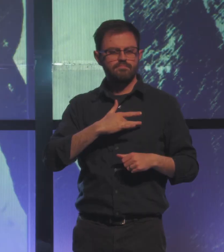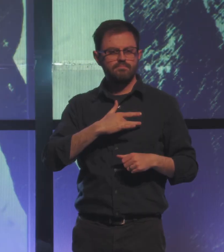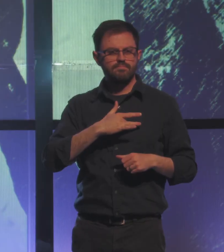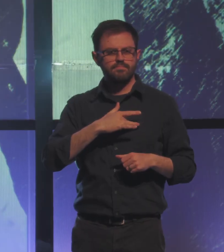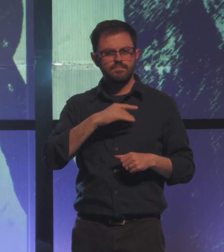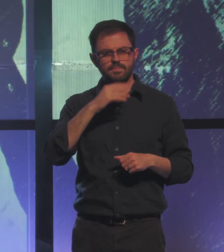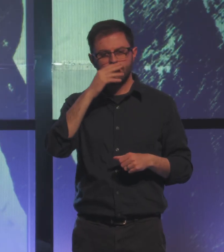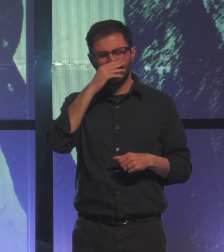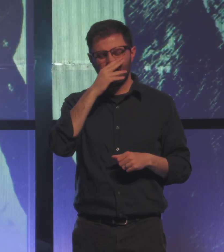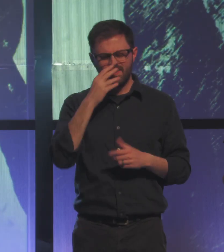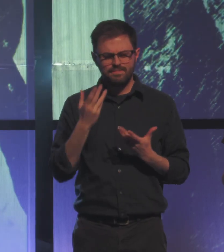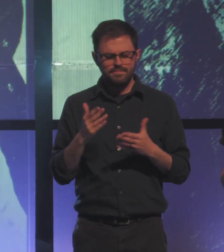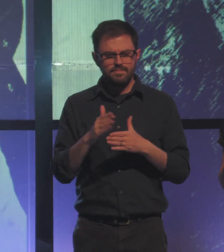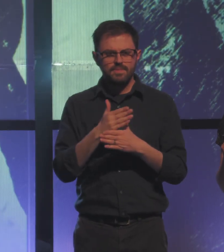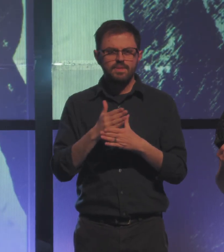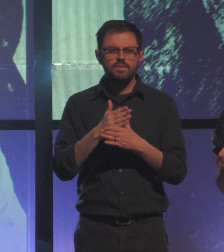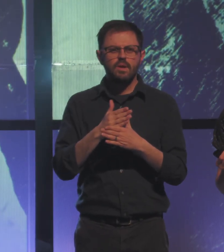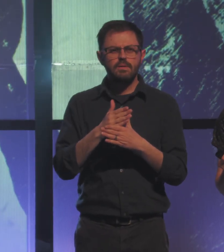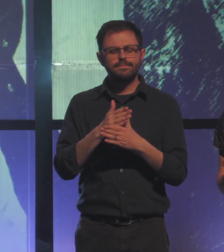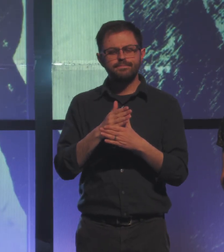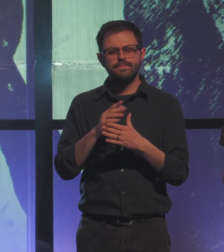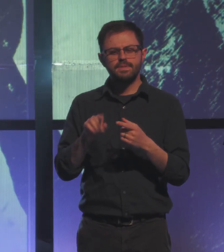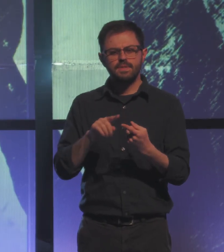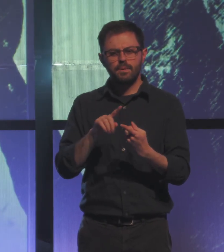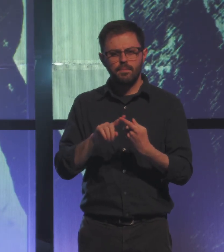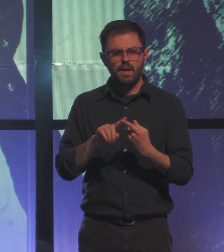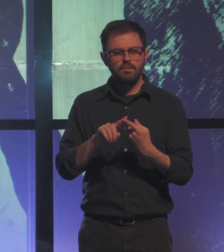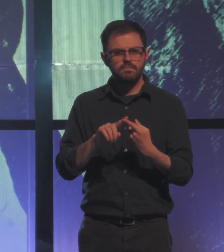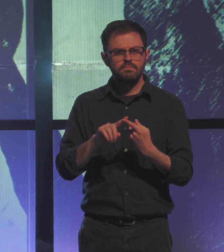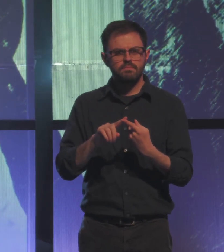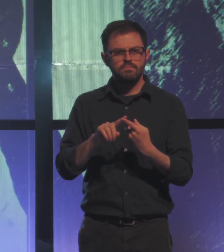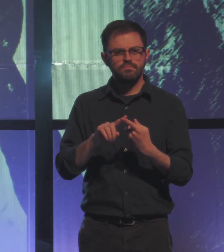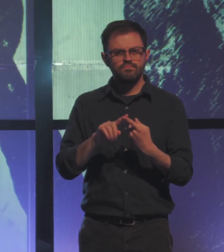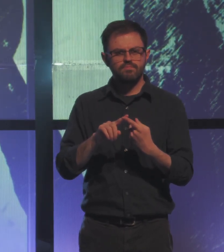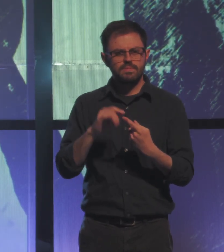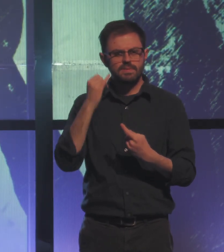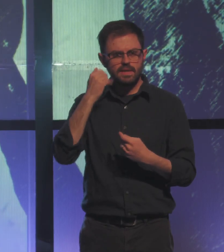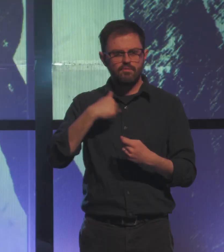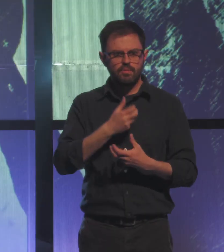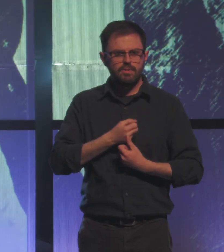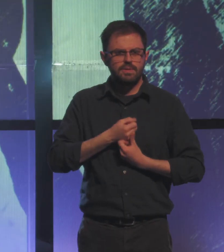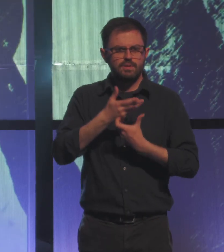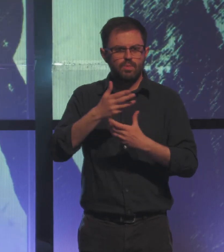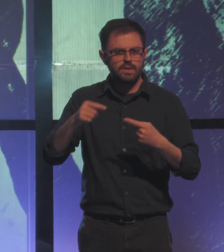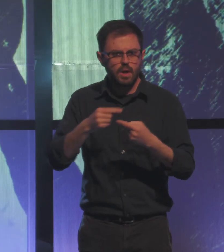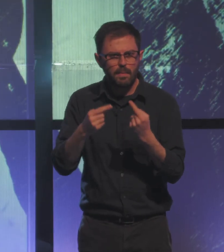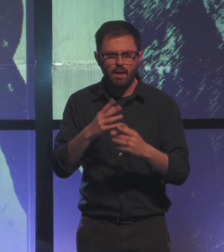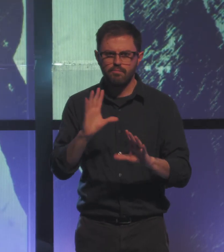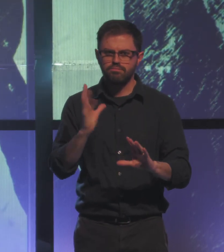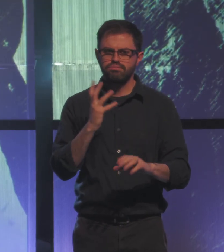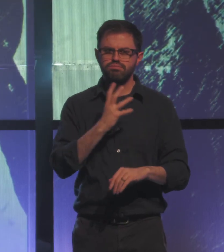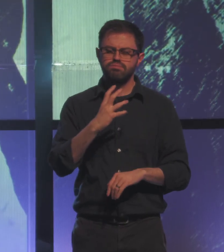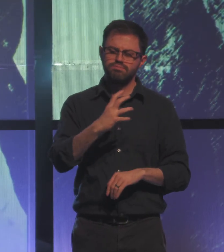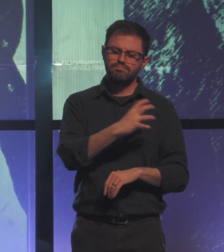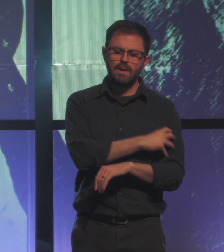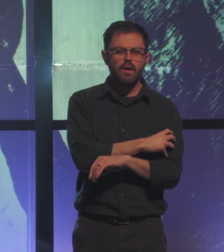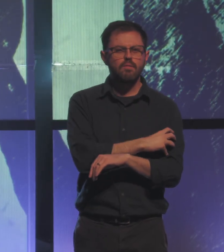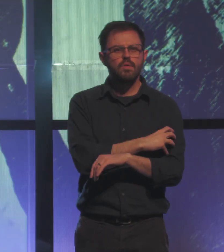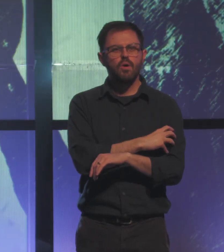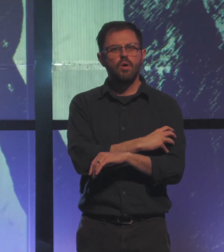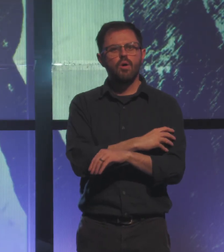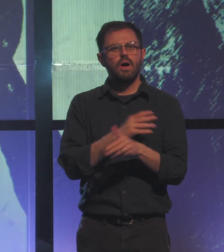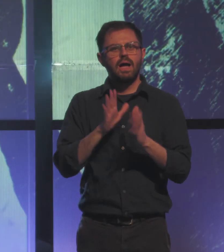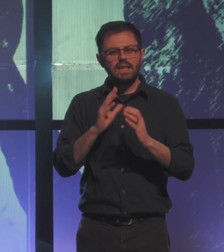This song is about the power of voicing our pain and taking hold of our agency and allowing hope